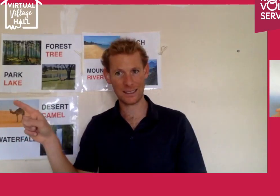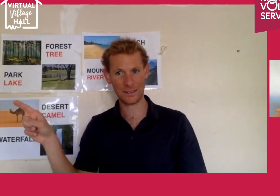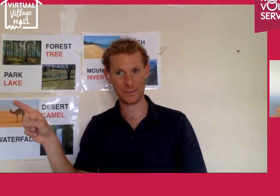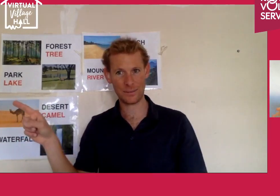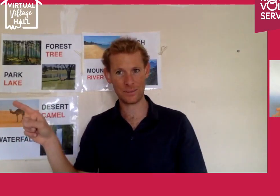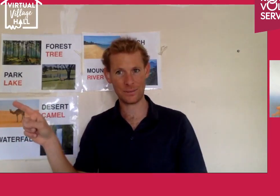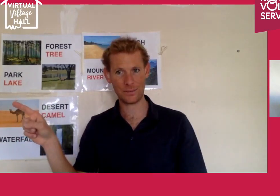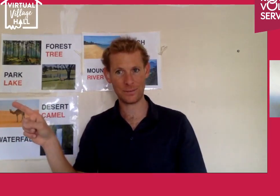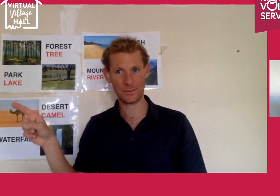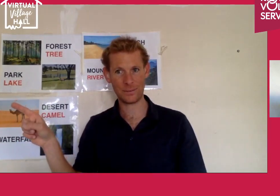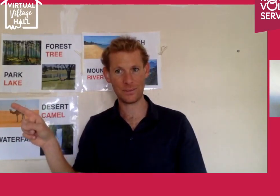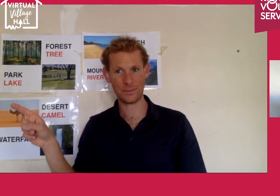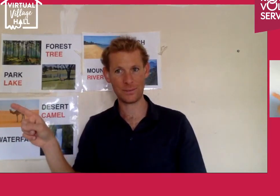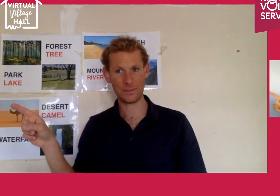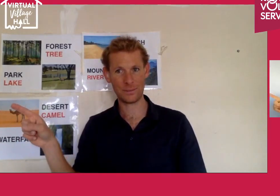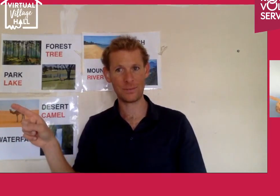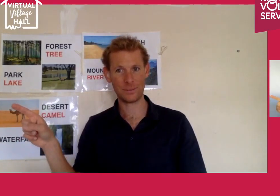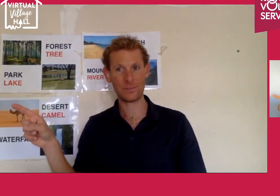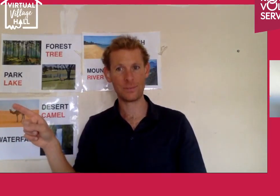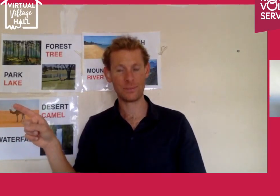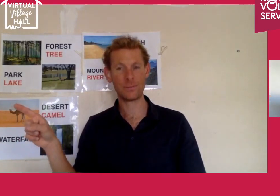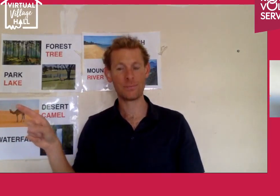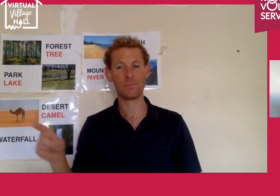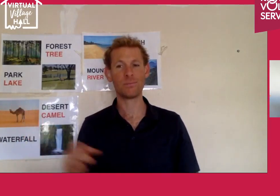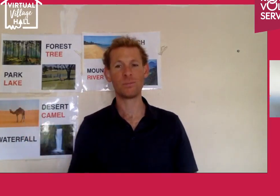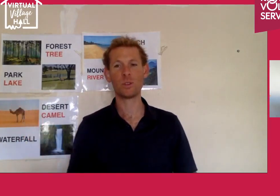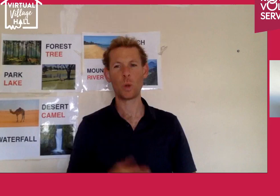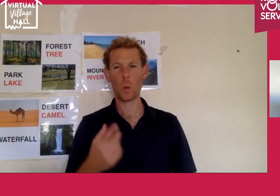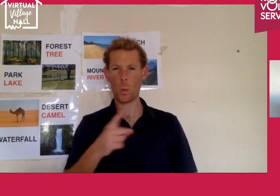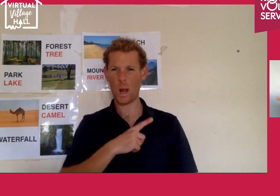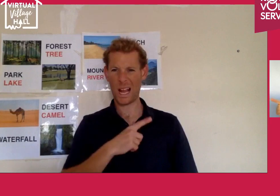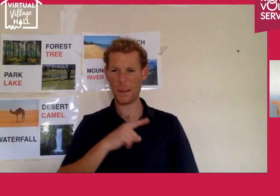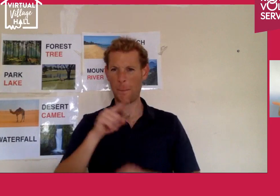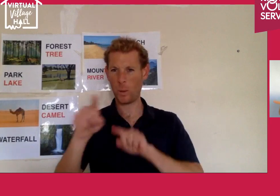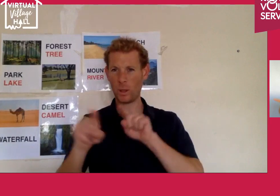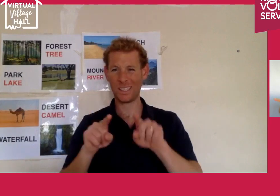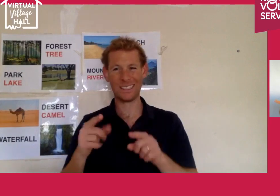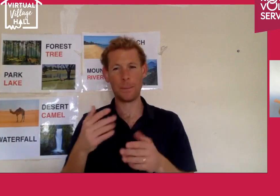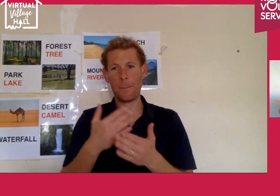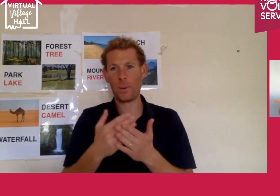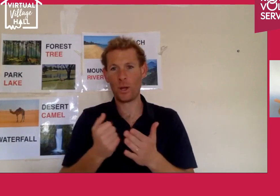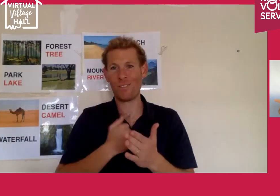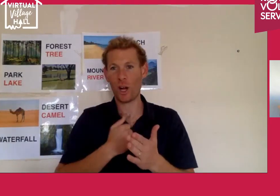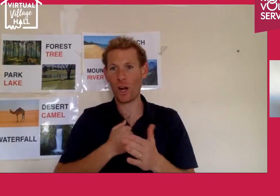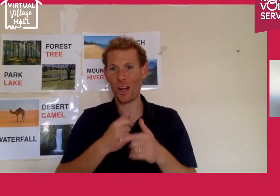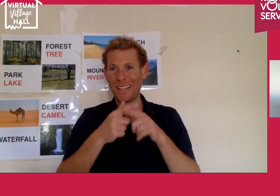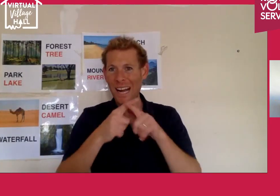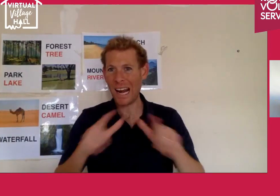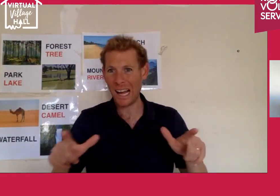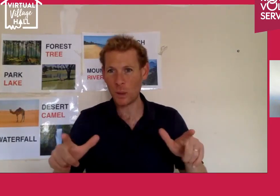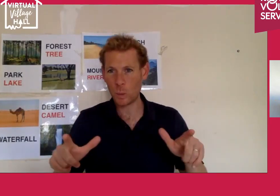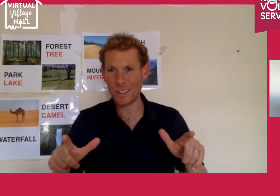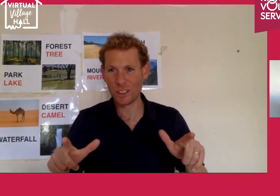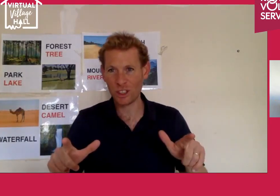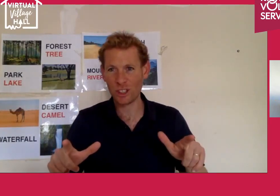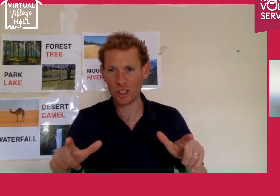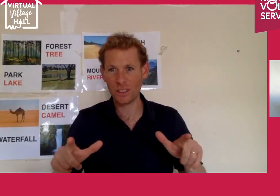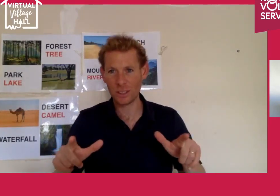location. You would move your finger around to point to those people. And it's part of our